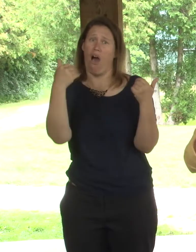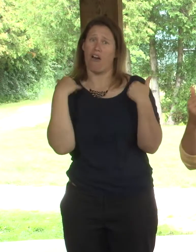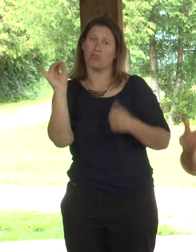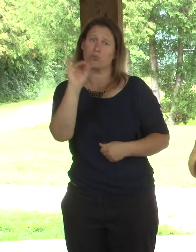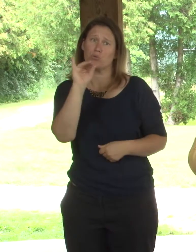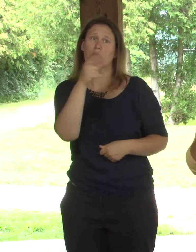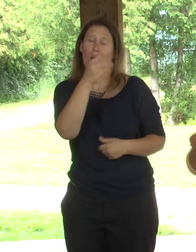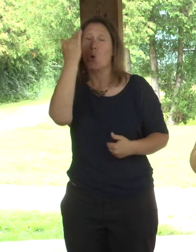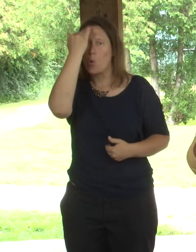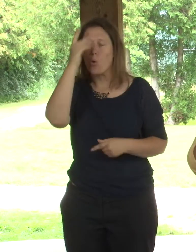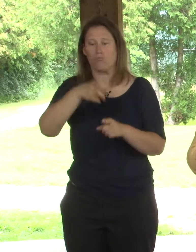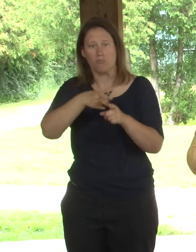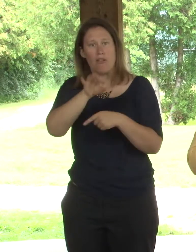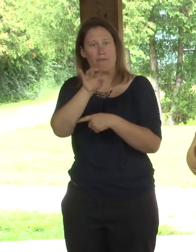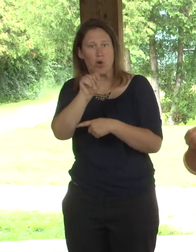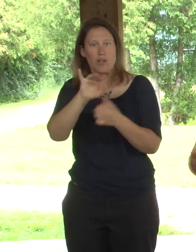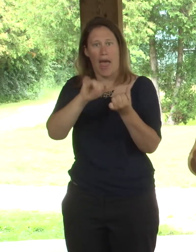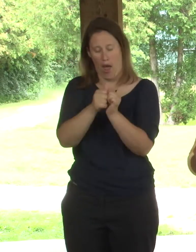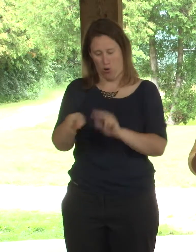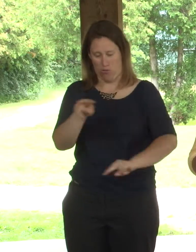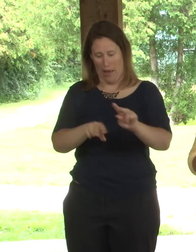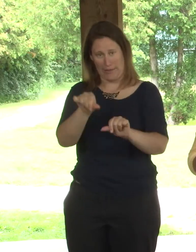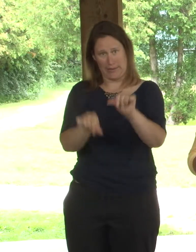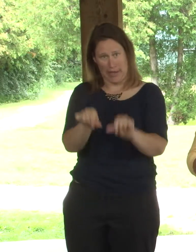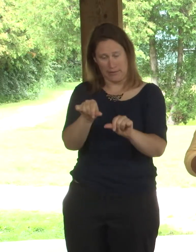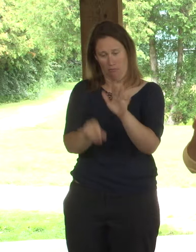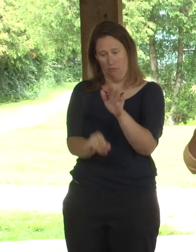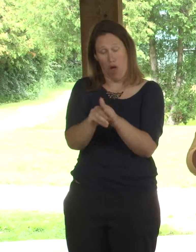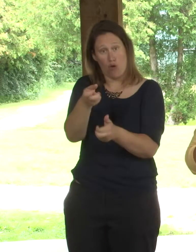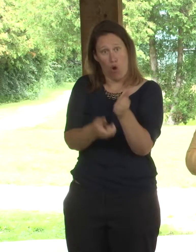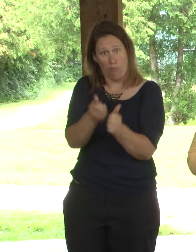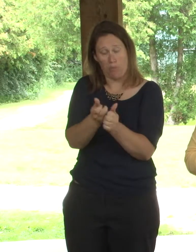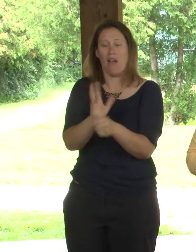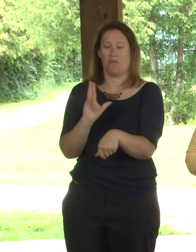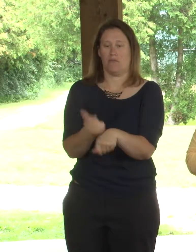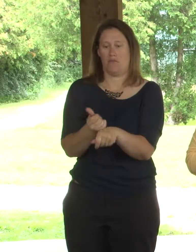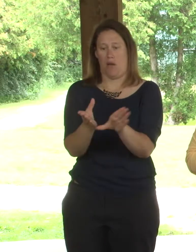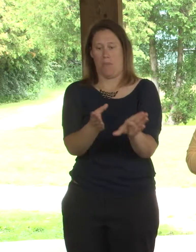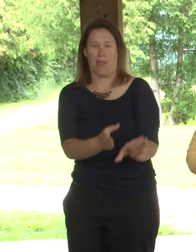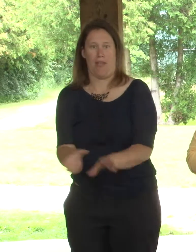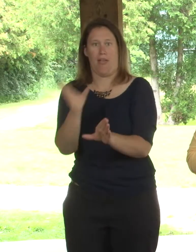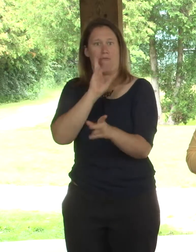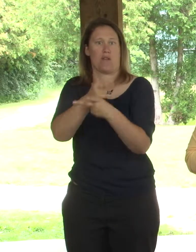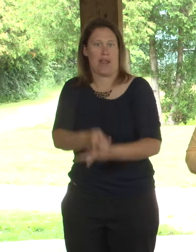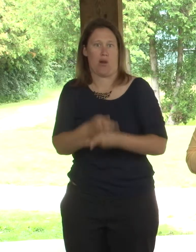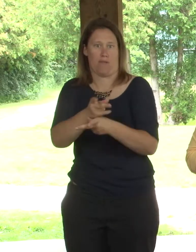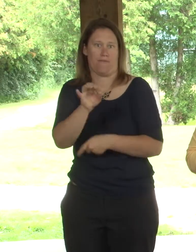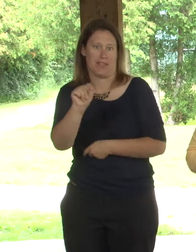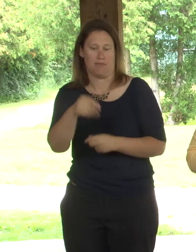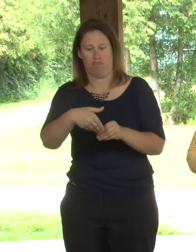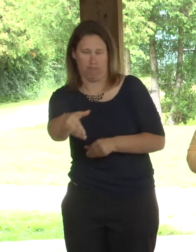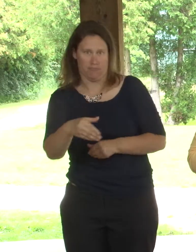assessments, and from there be able to put a care plan into place and care for an individual's foot or